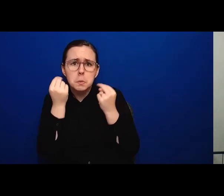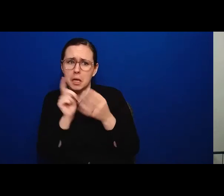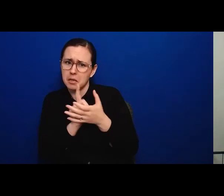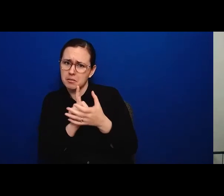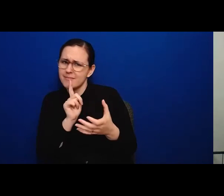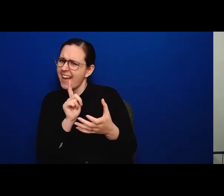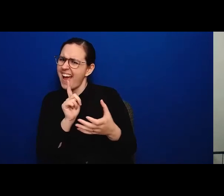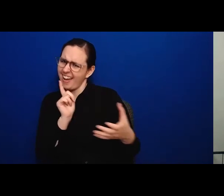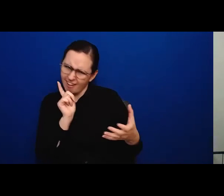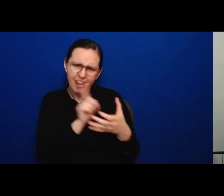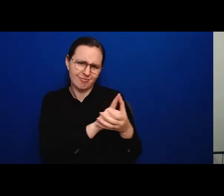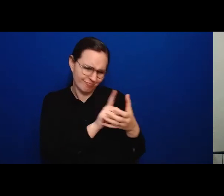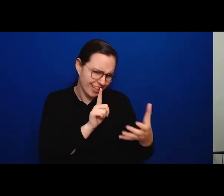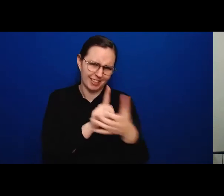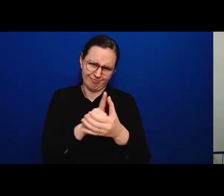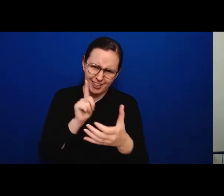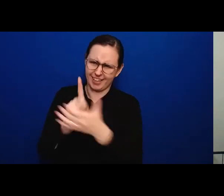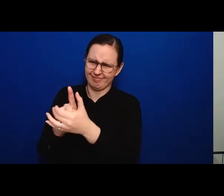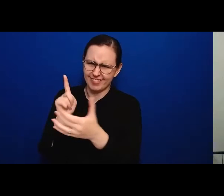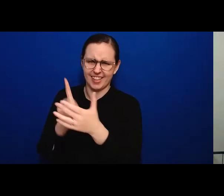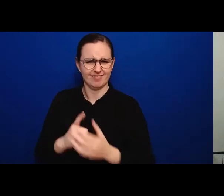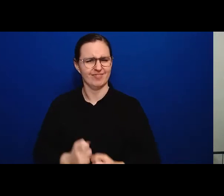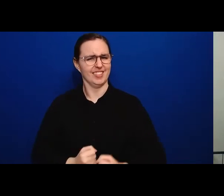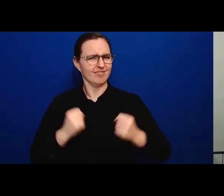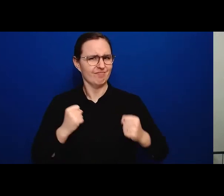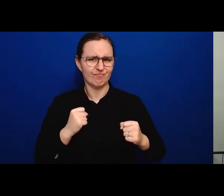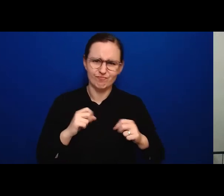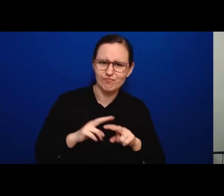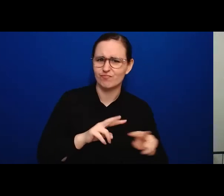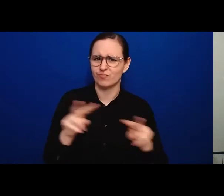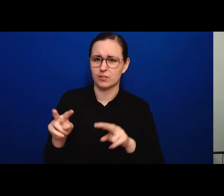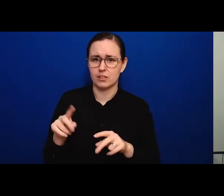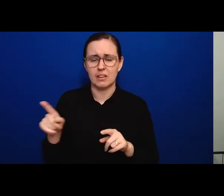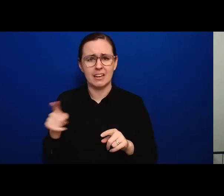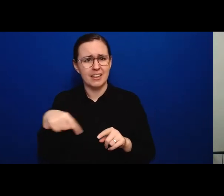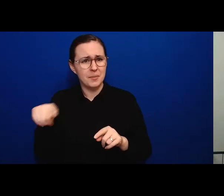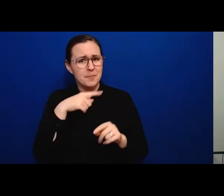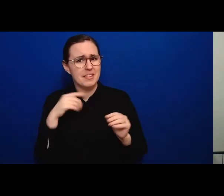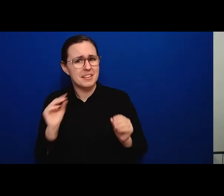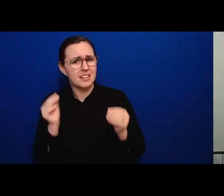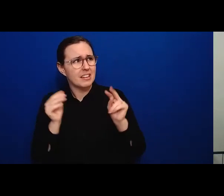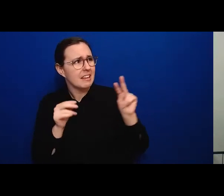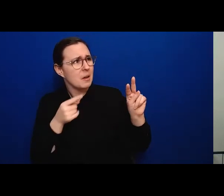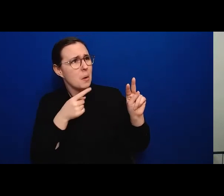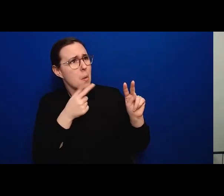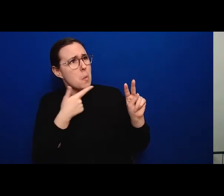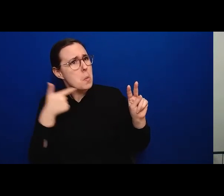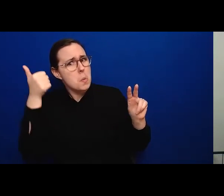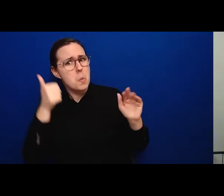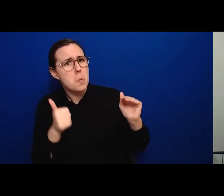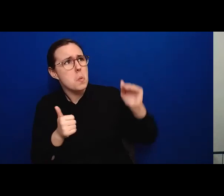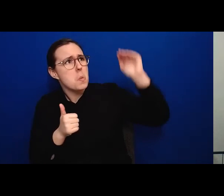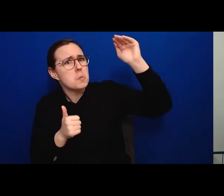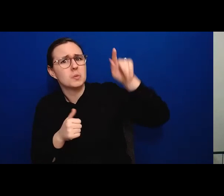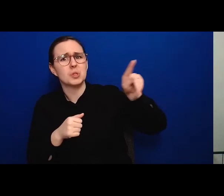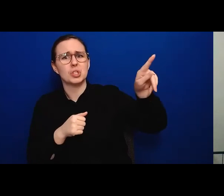more experience than us because they are more older than us. They have more experience because they have more experience. They sometimes say, how are you going